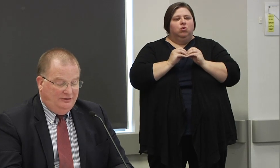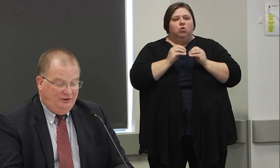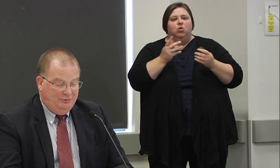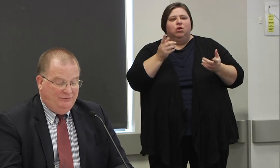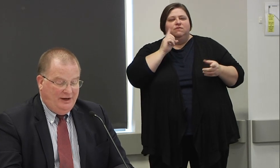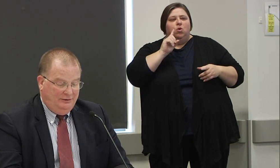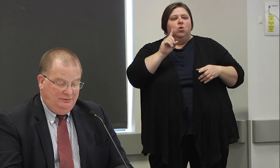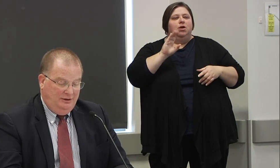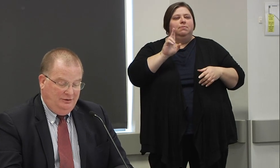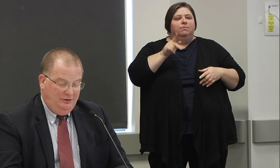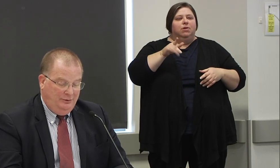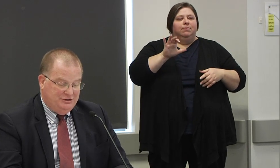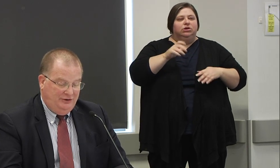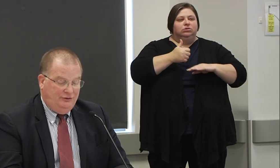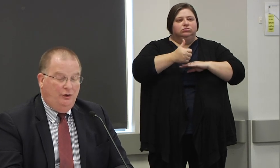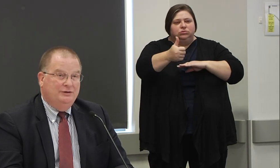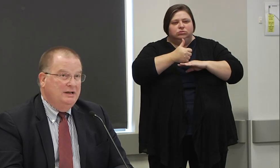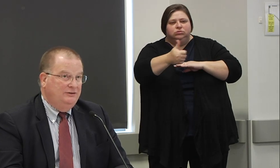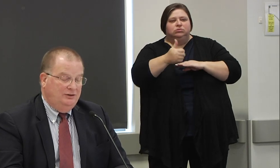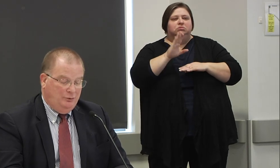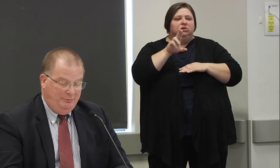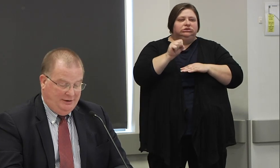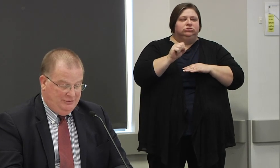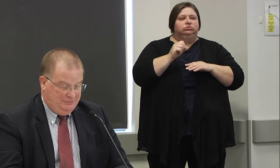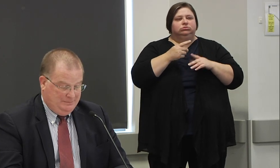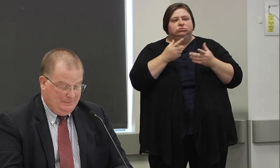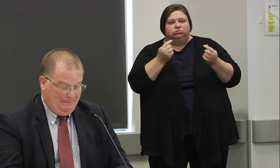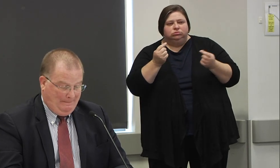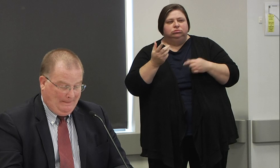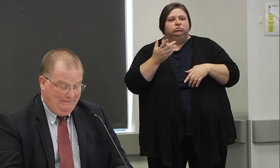can be found on OHA's COVID-19 webpage.